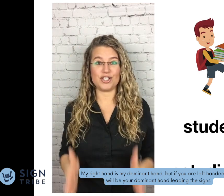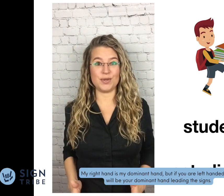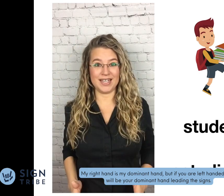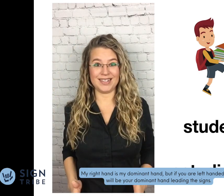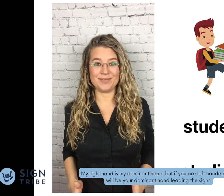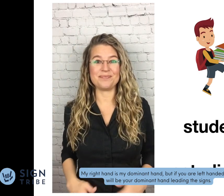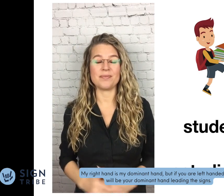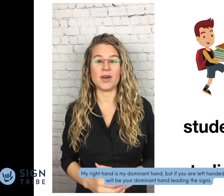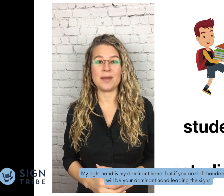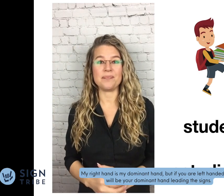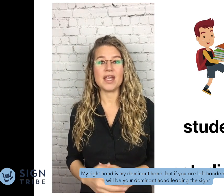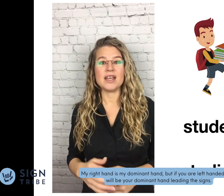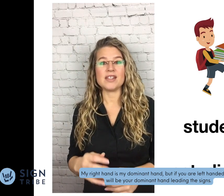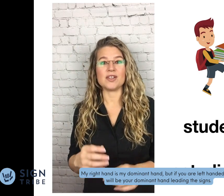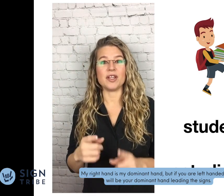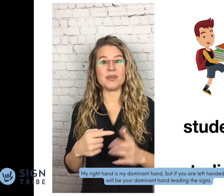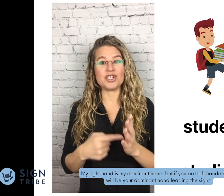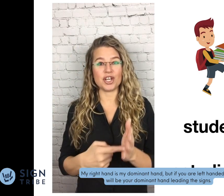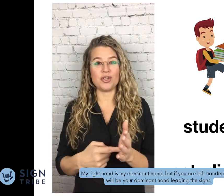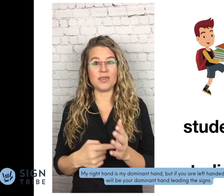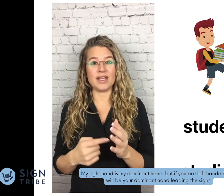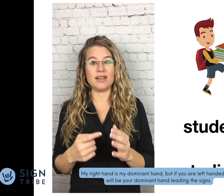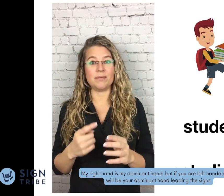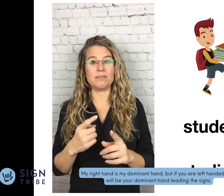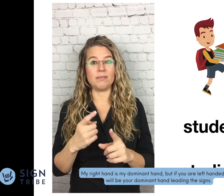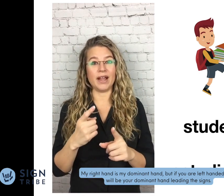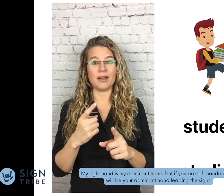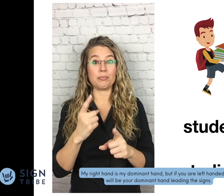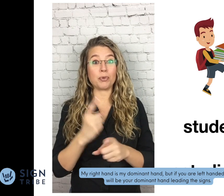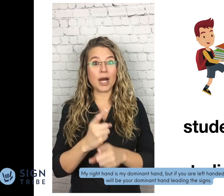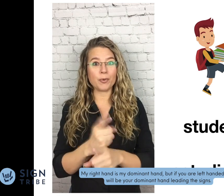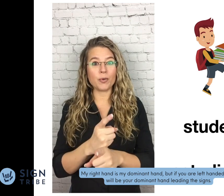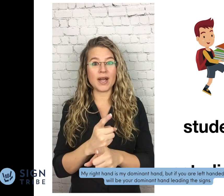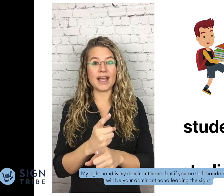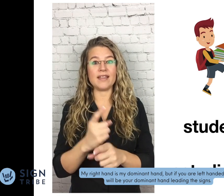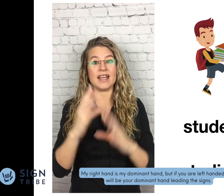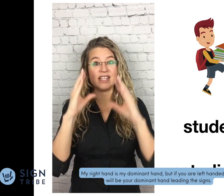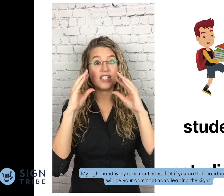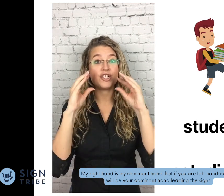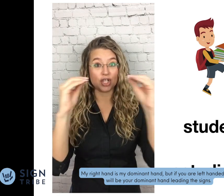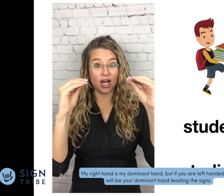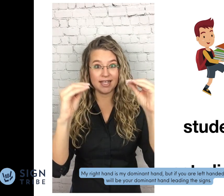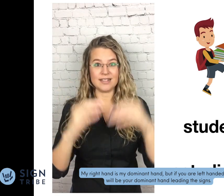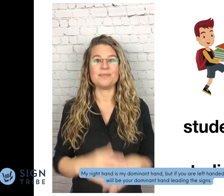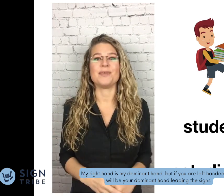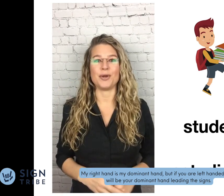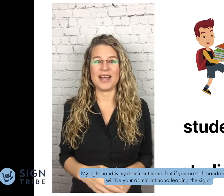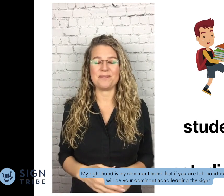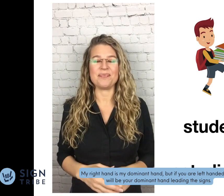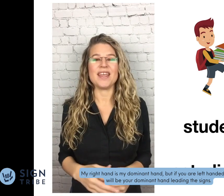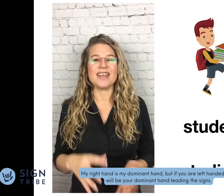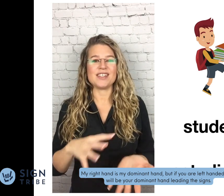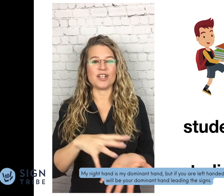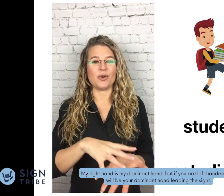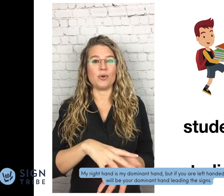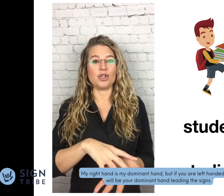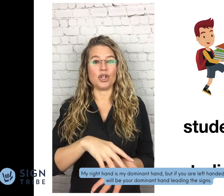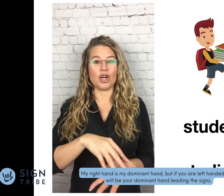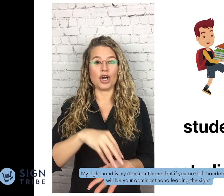student. Okay. So let me show you the proper way that is taught. Okay. So learn.